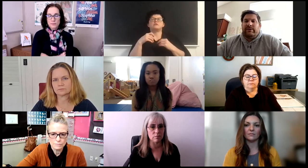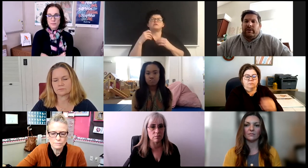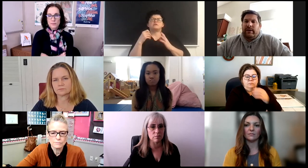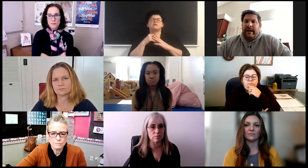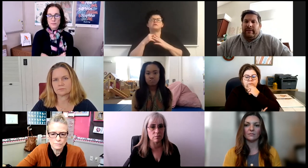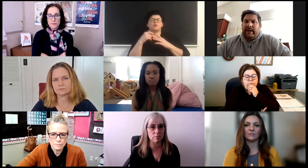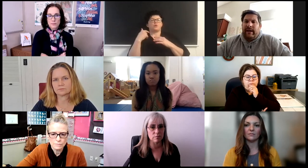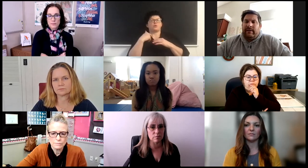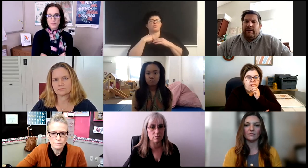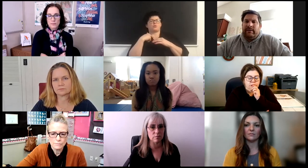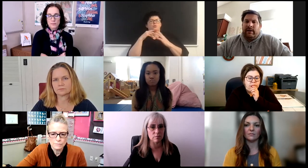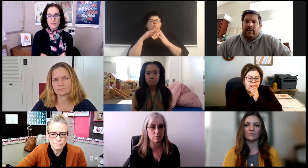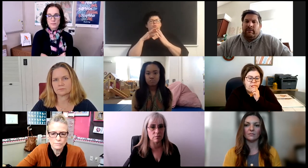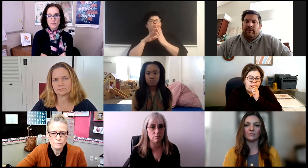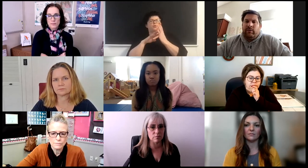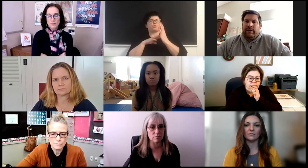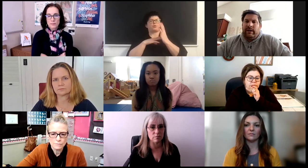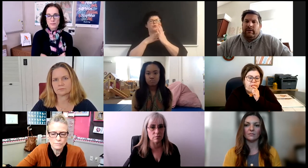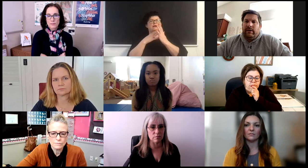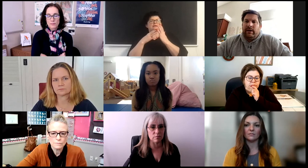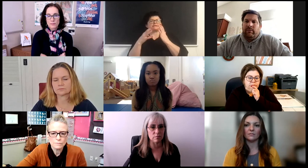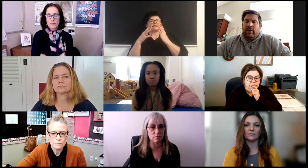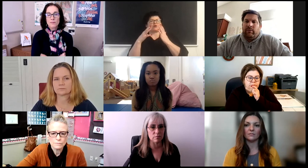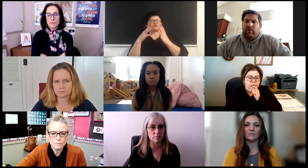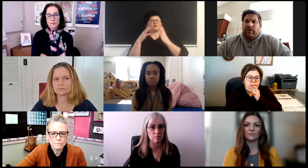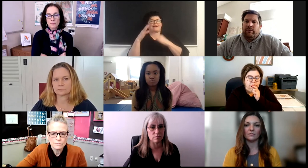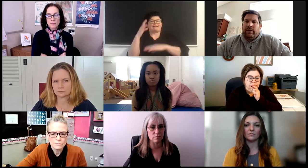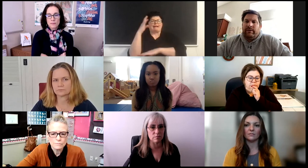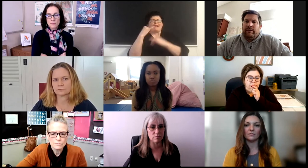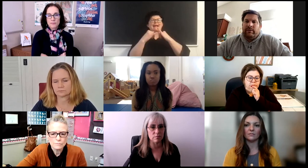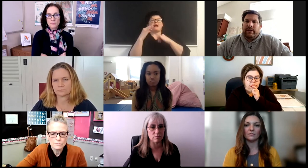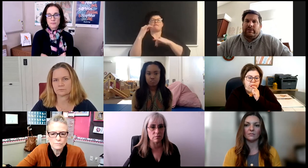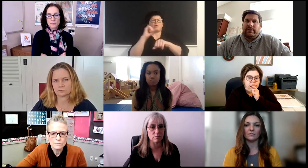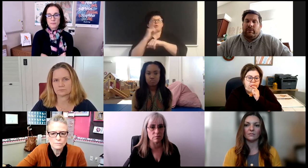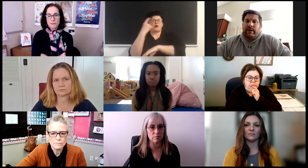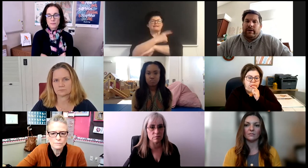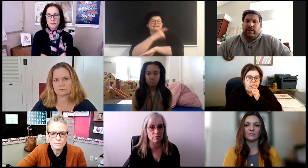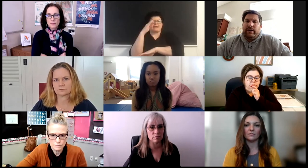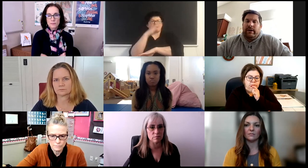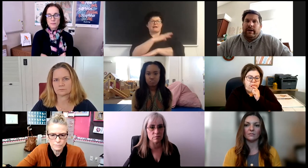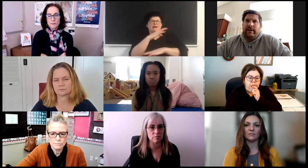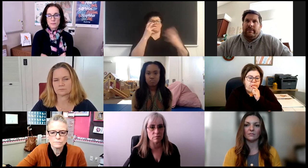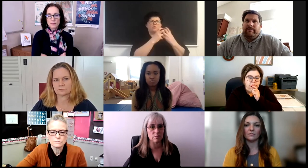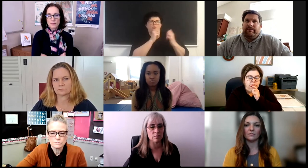was schedule it at the end of the workday, where it worked with her schedule to where